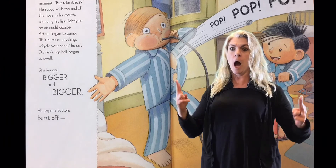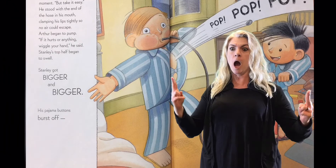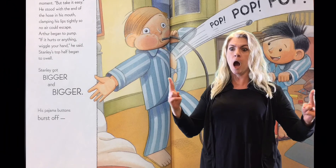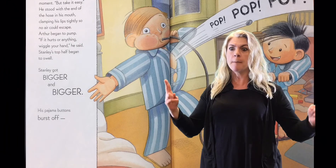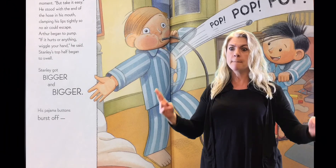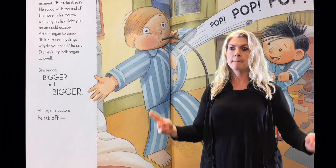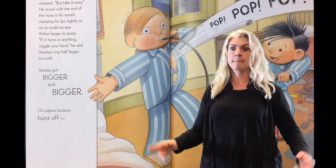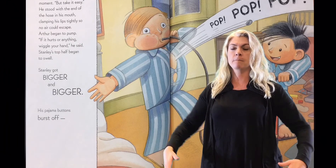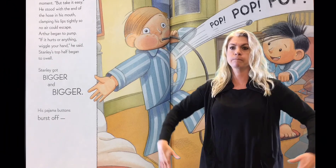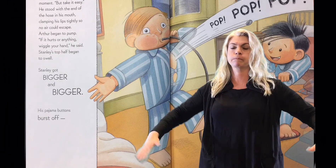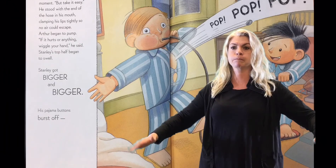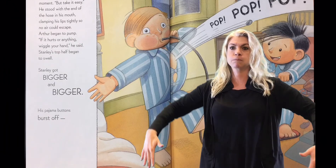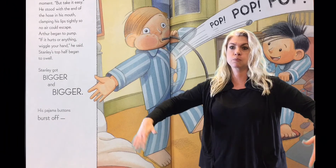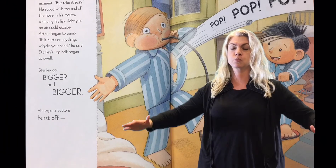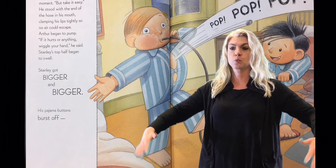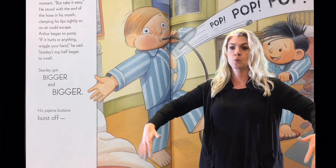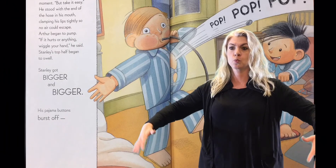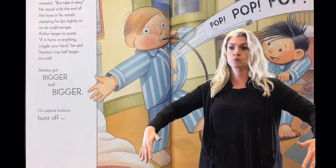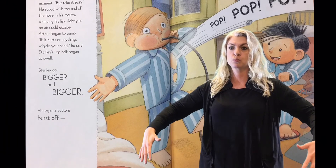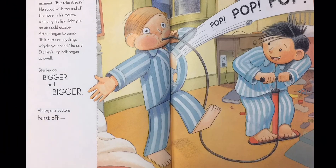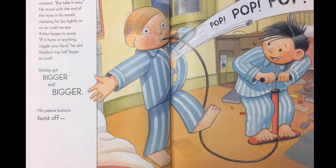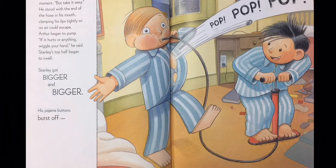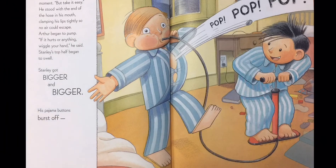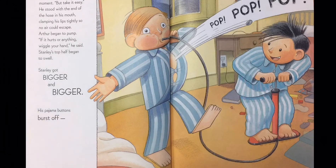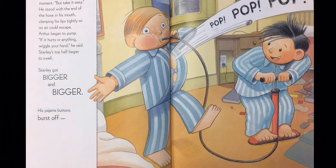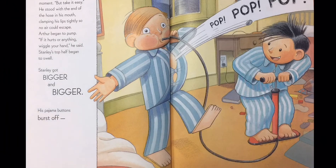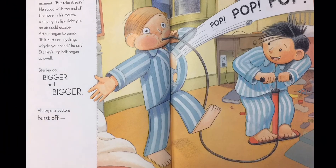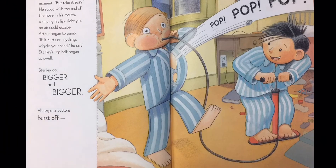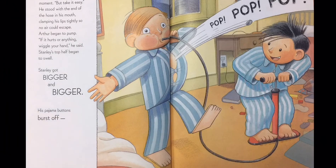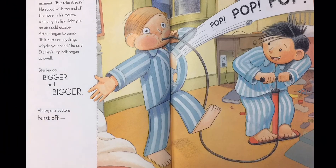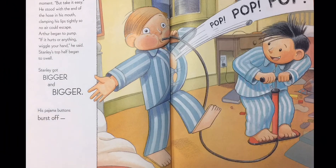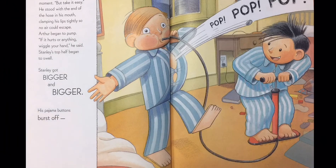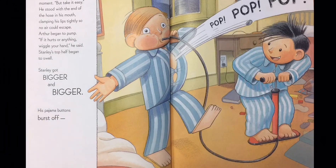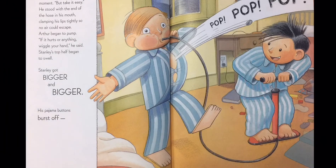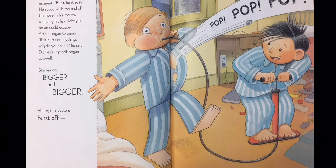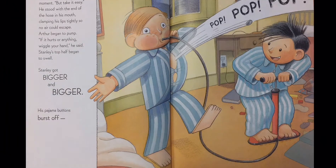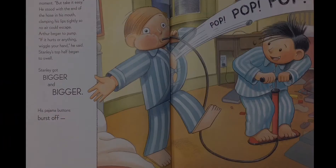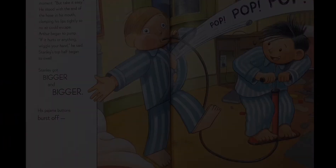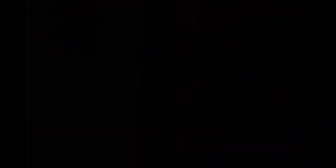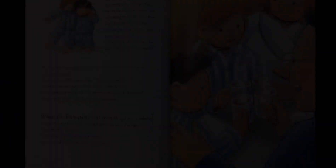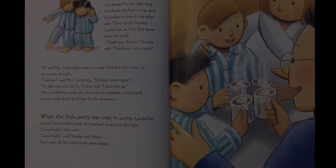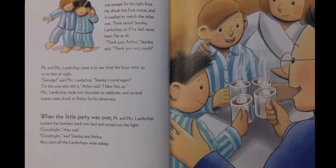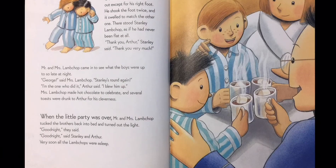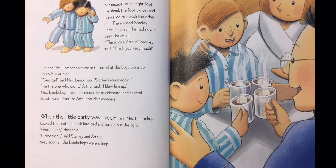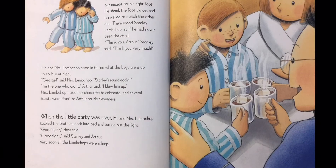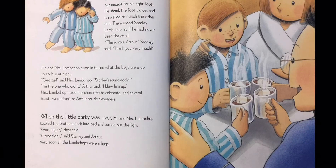swell. Stanley got bigger and bigger. His pajama buttons burst off.